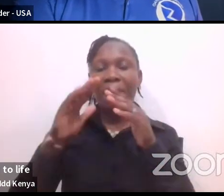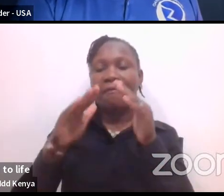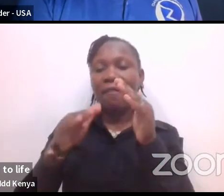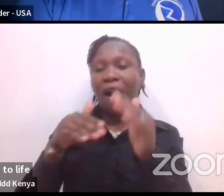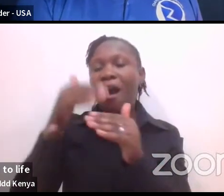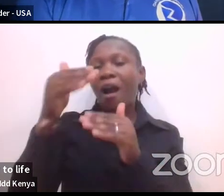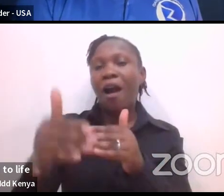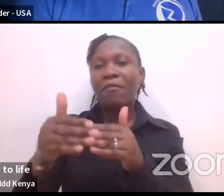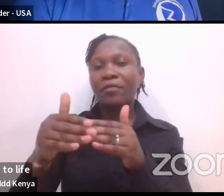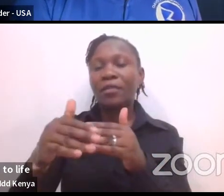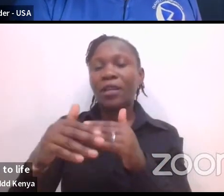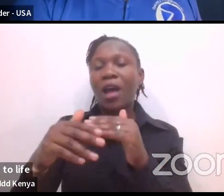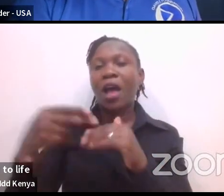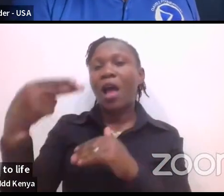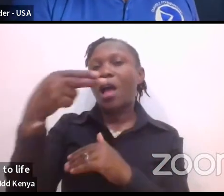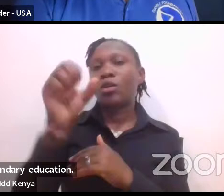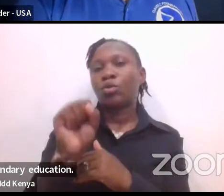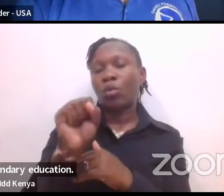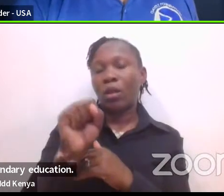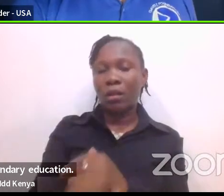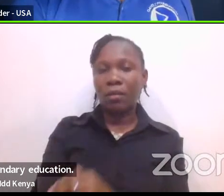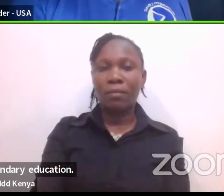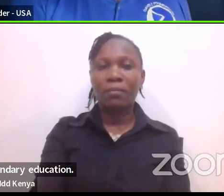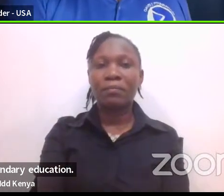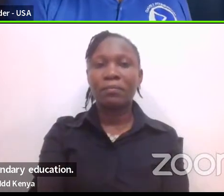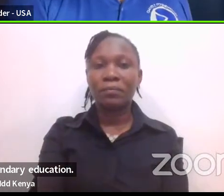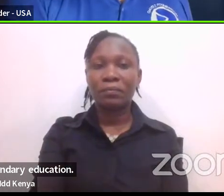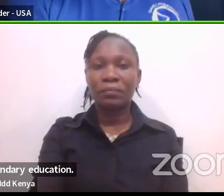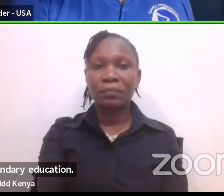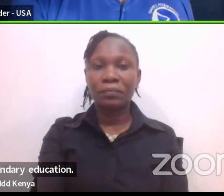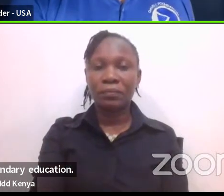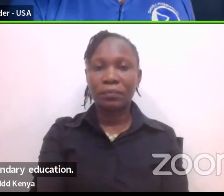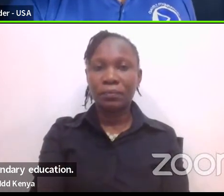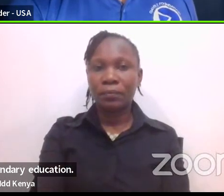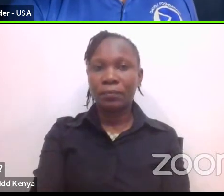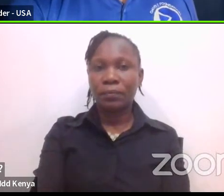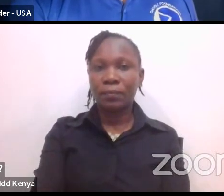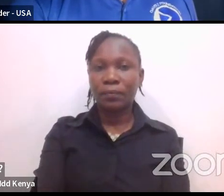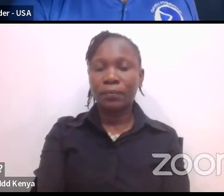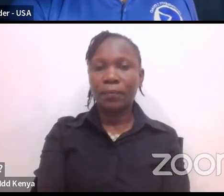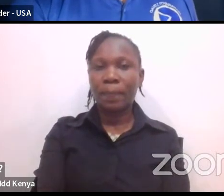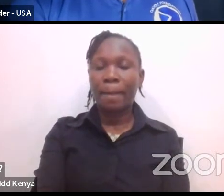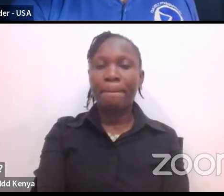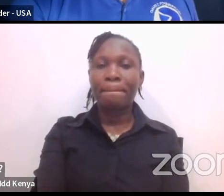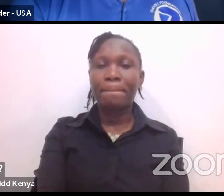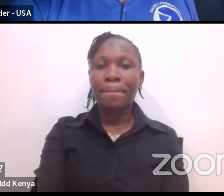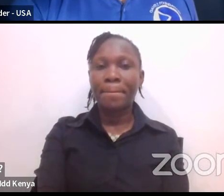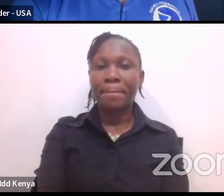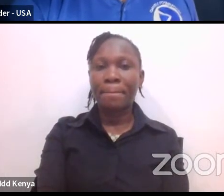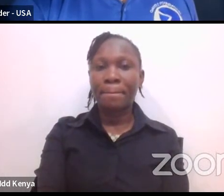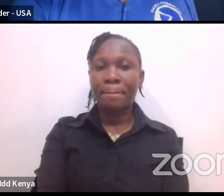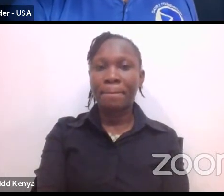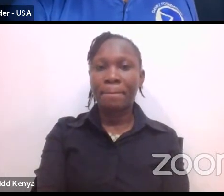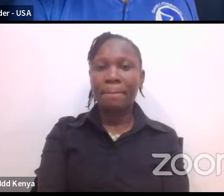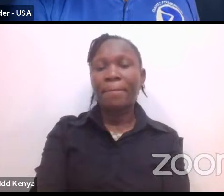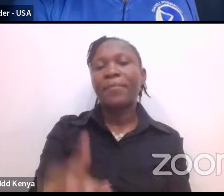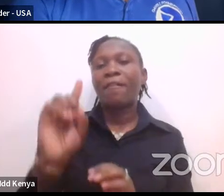education. You guys ready? Yes. Yeah, so our first panelist is Daniel